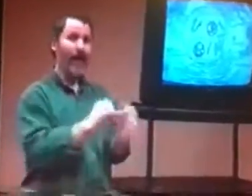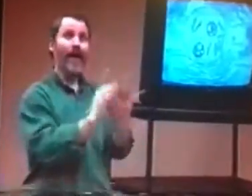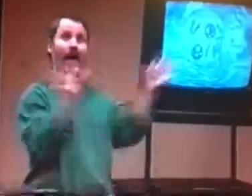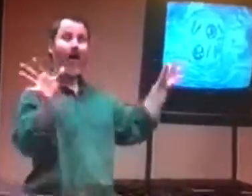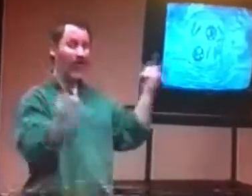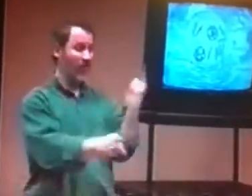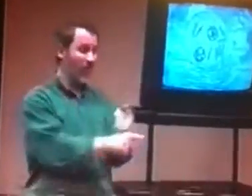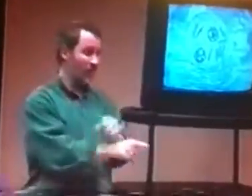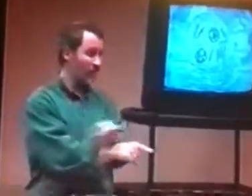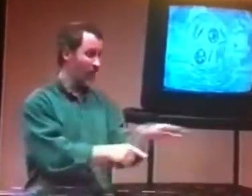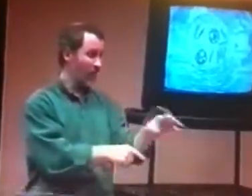Very close, though.